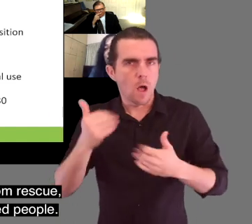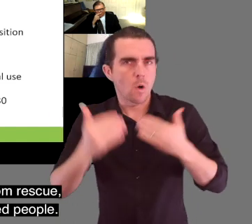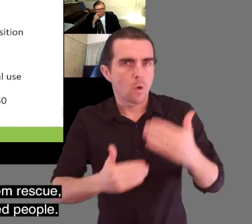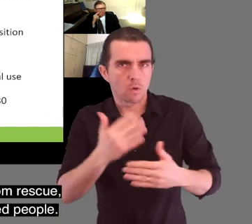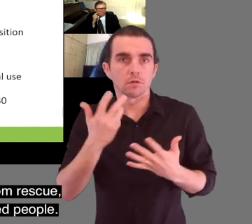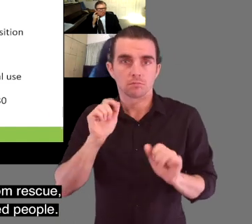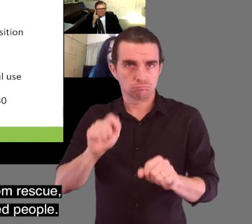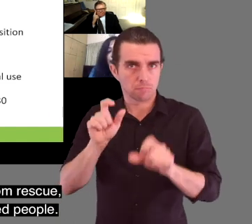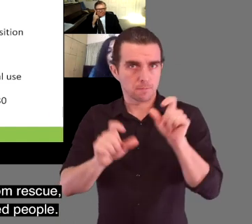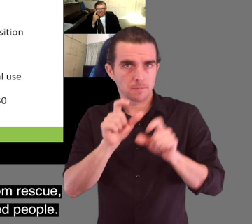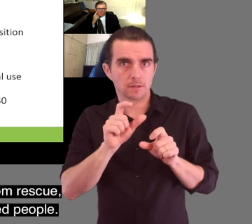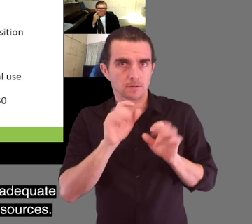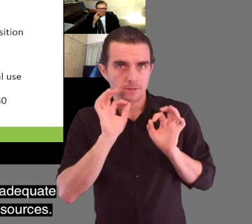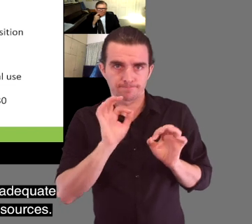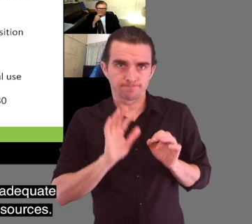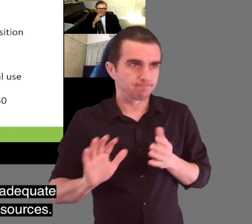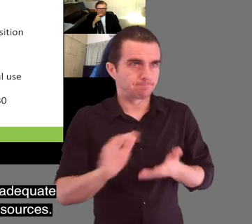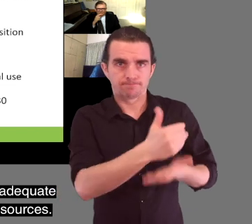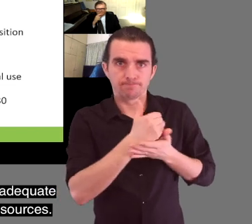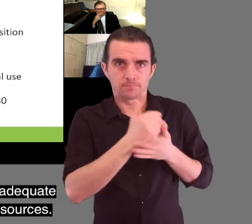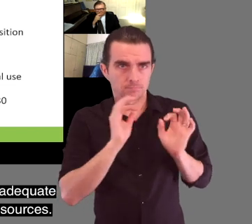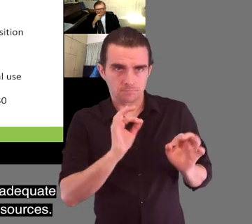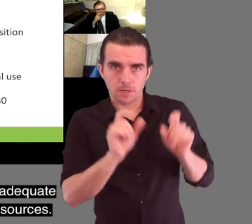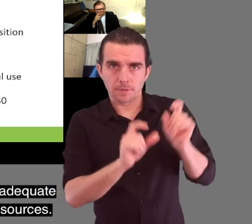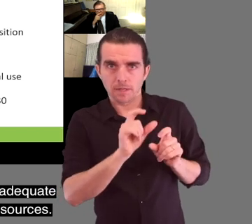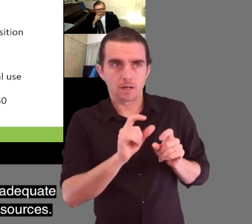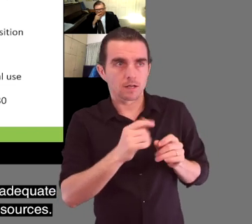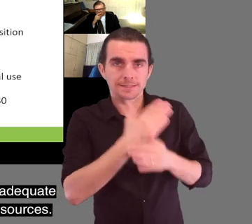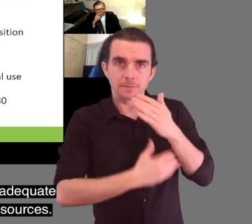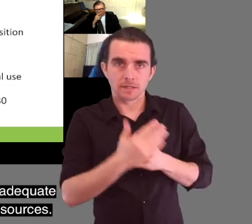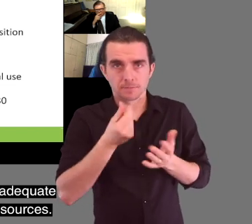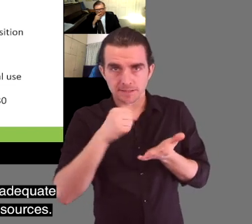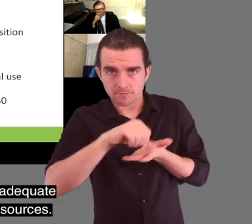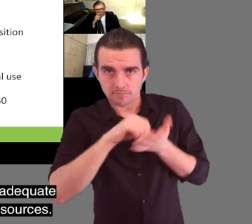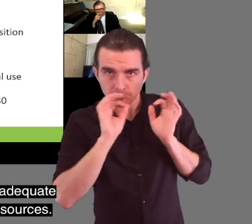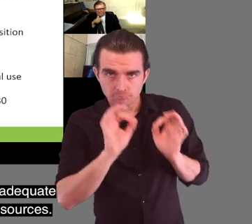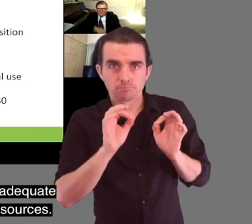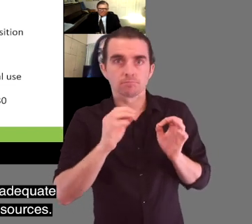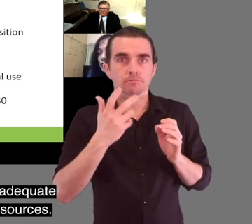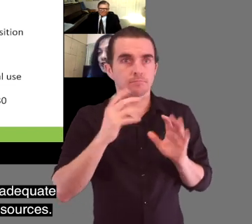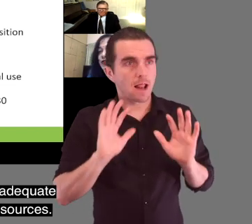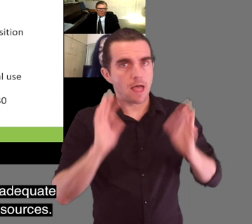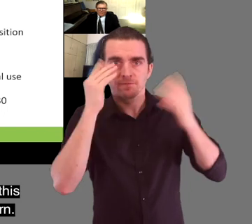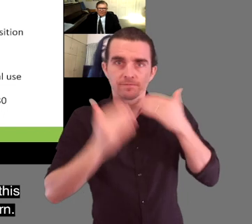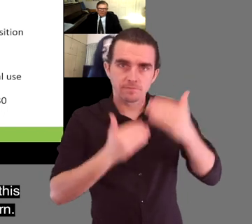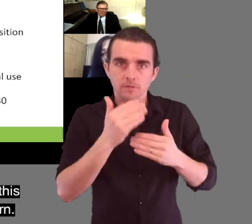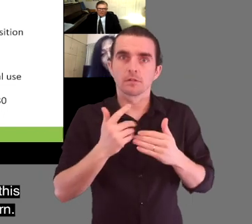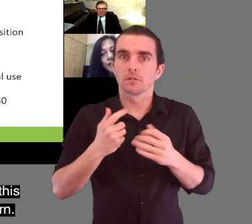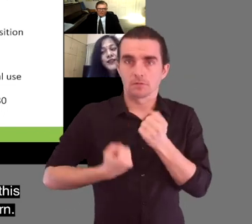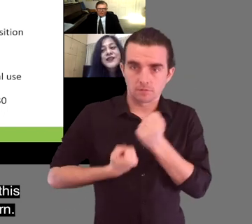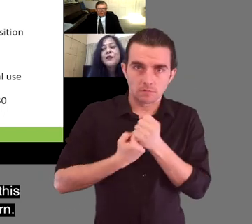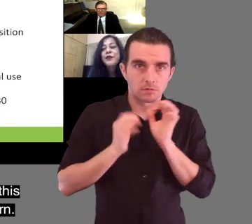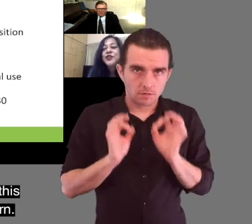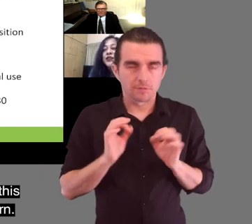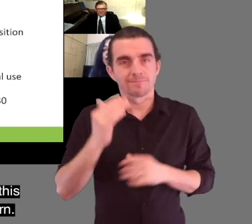must involve the disabled people. Second is allocation of adequate financial and human resources. We all know that